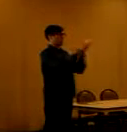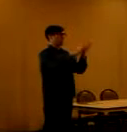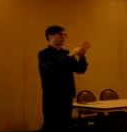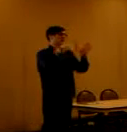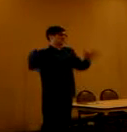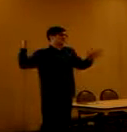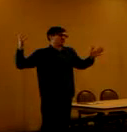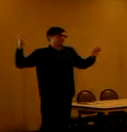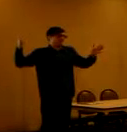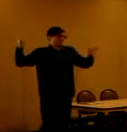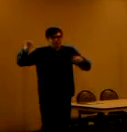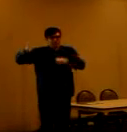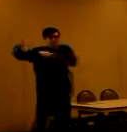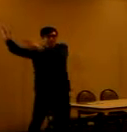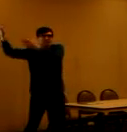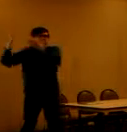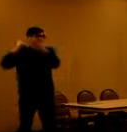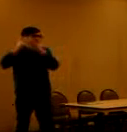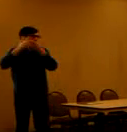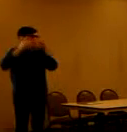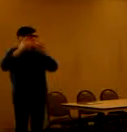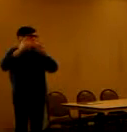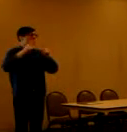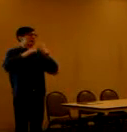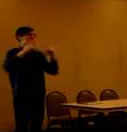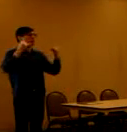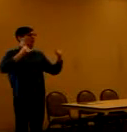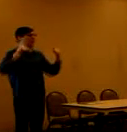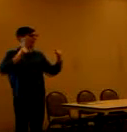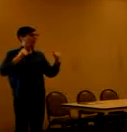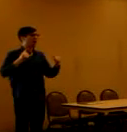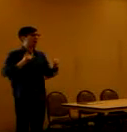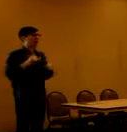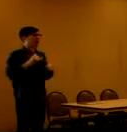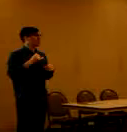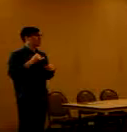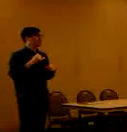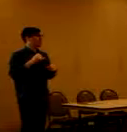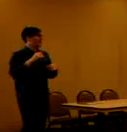If the law passes for licensure, then this won't matter. But right now,